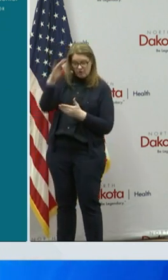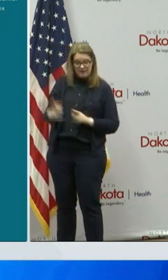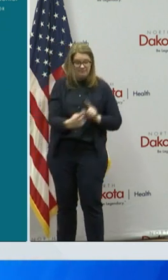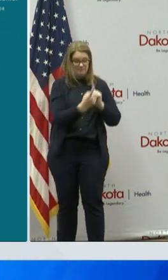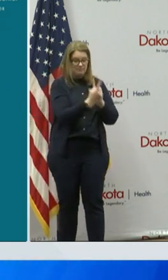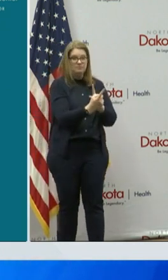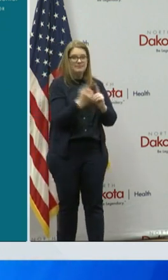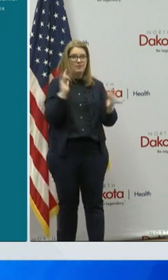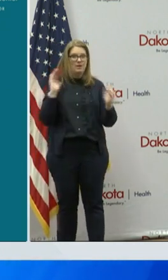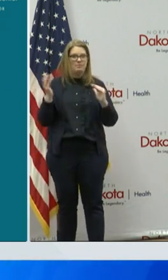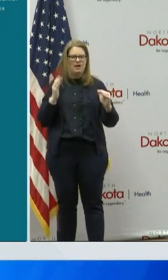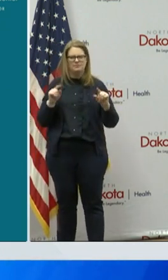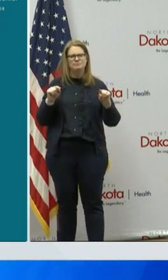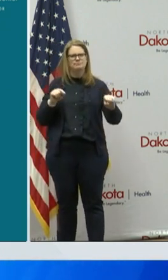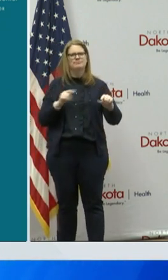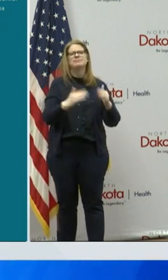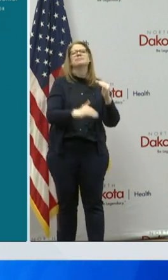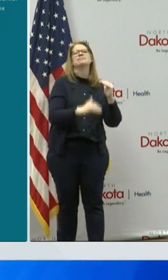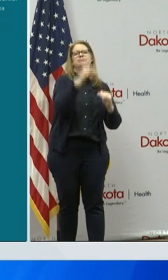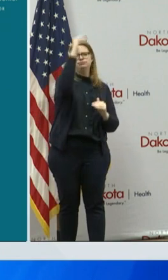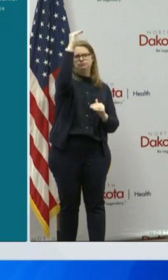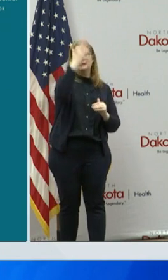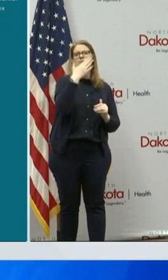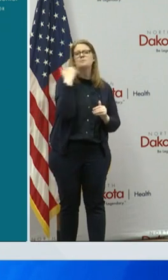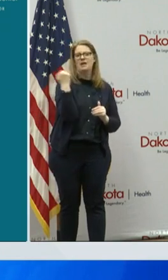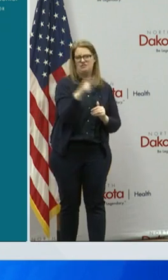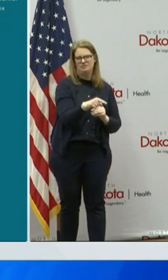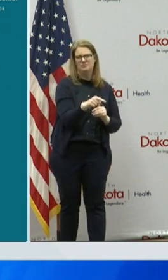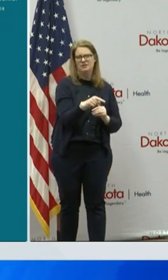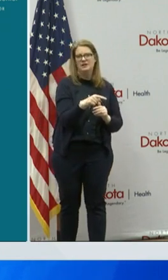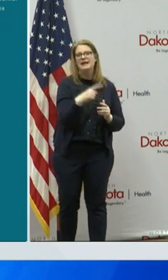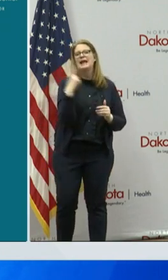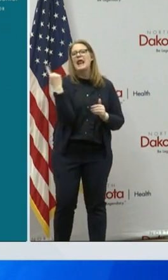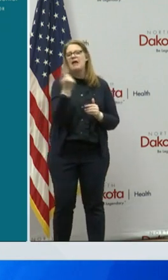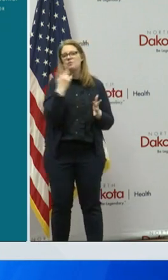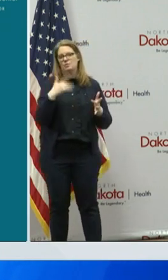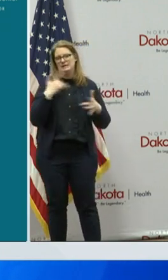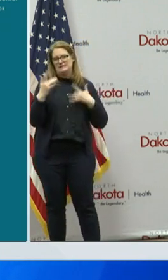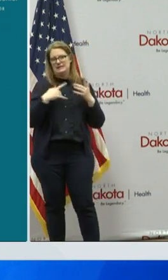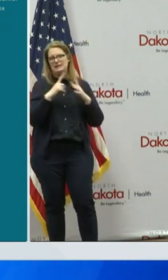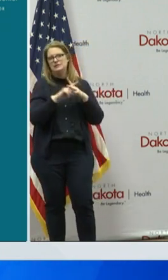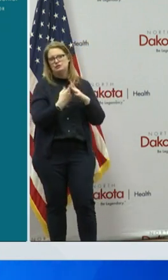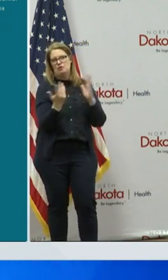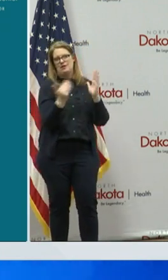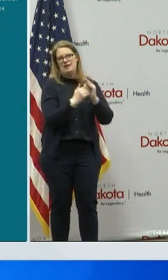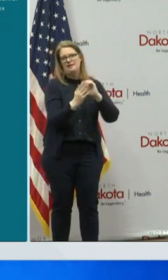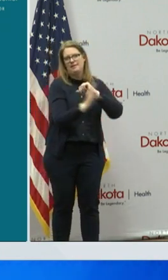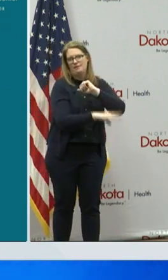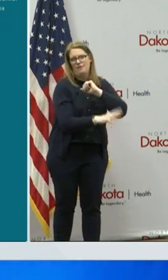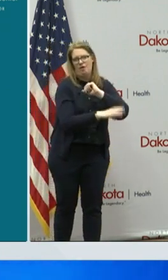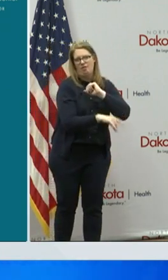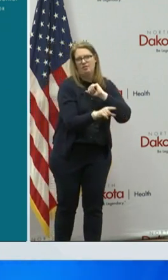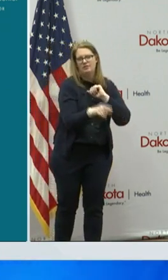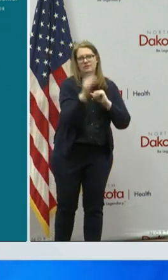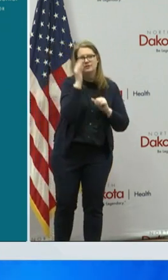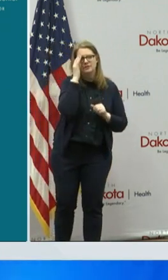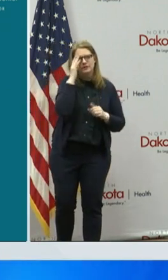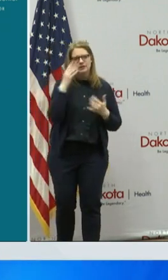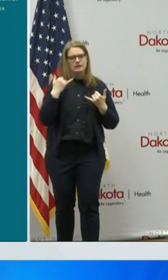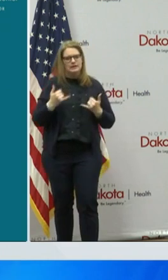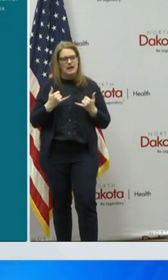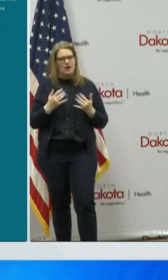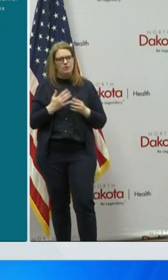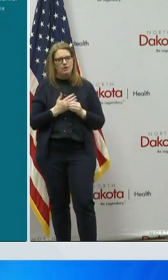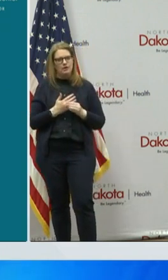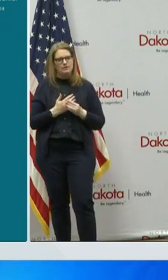and I know that everybody will be excited to get back to school next fall. It also gives us a chance to, instead of spending time on focusing